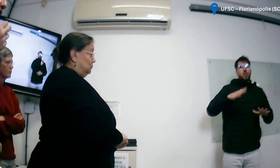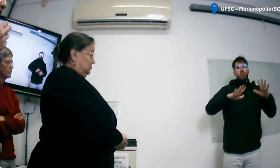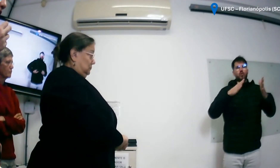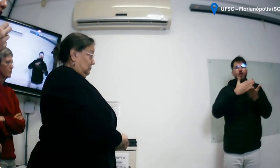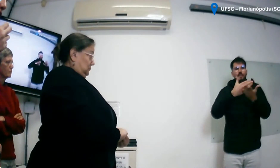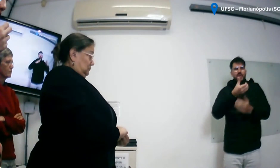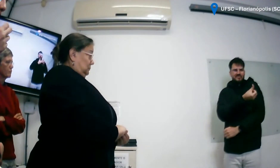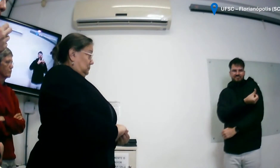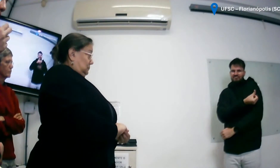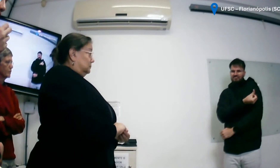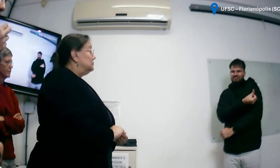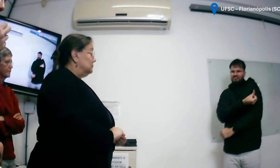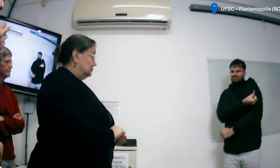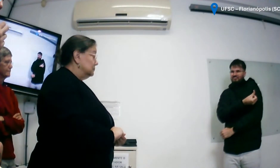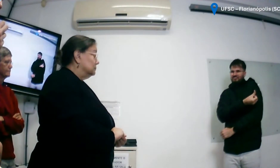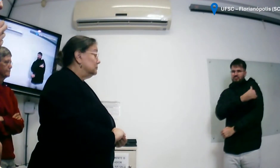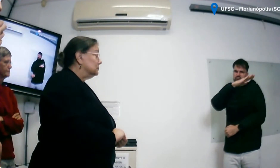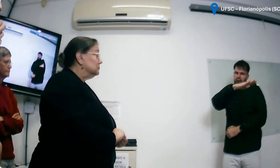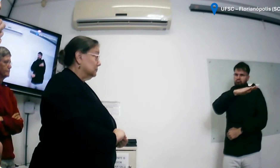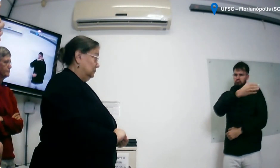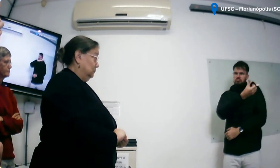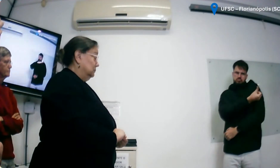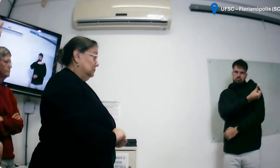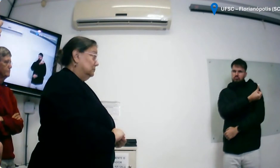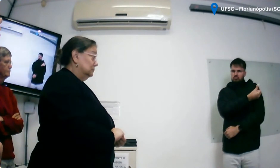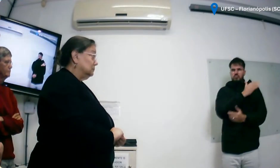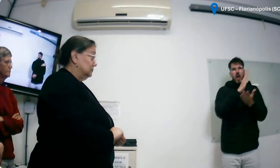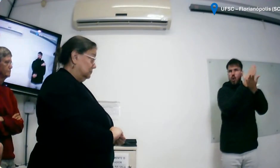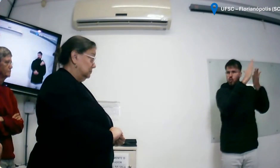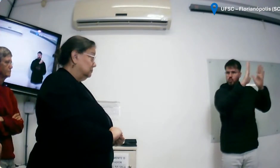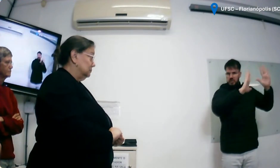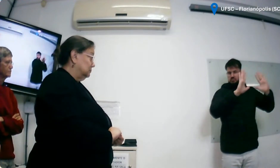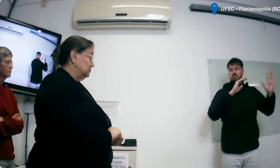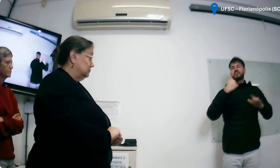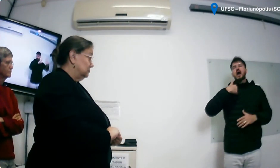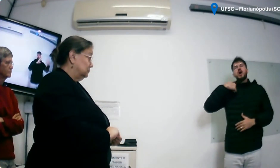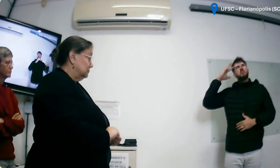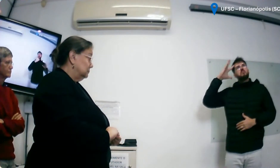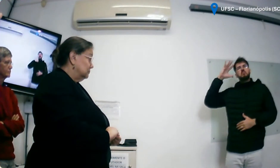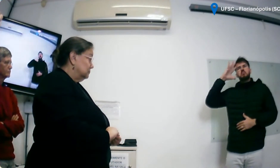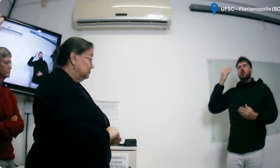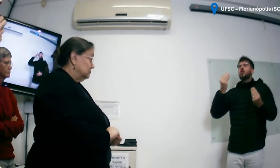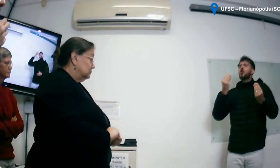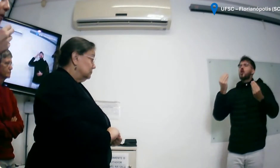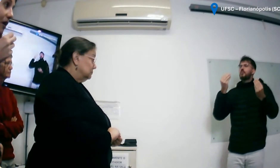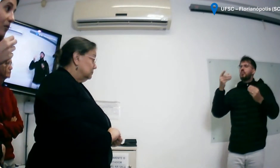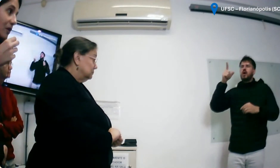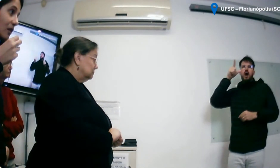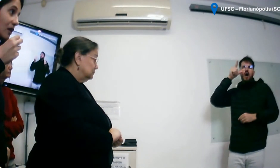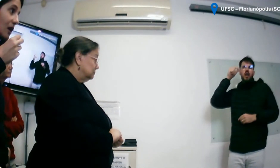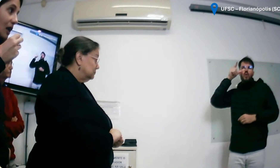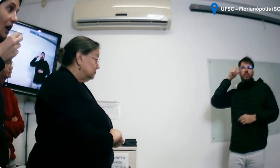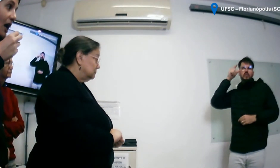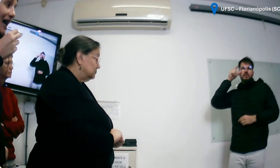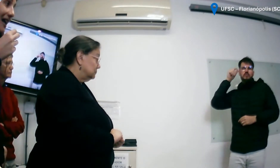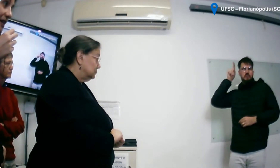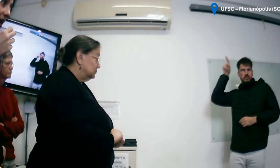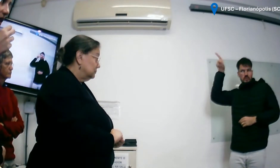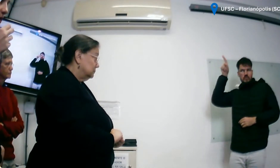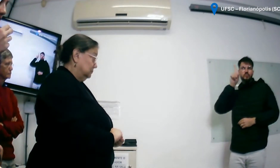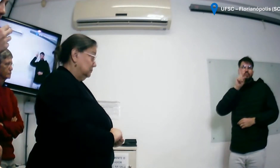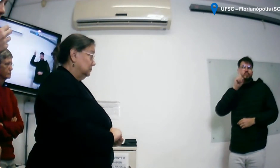public schools here in Brazil sometimes even start on like in the sixth year and sixth grade. That's okay. But I've been thinking